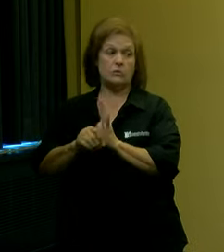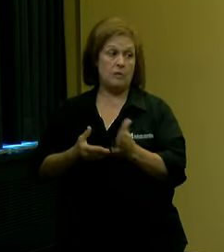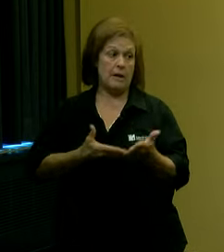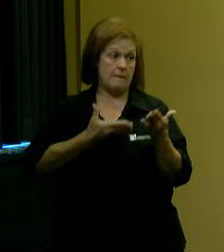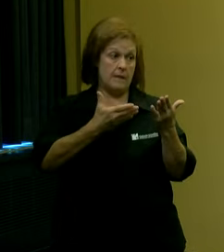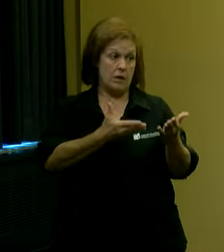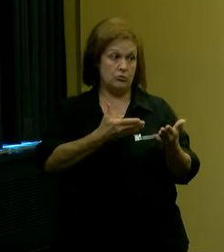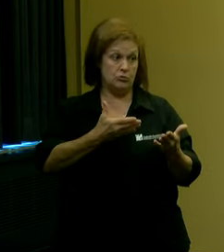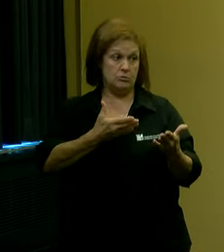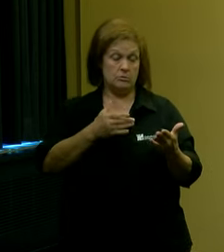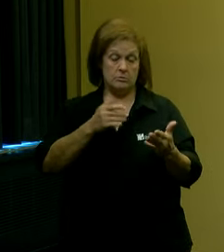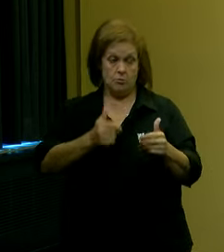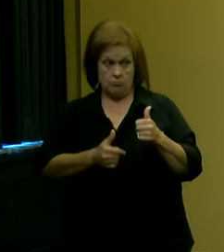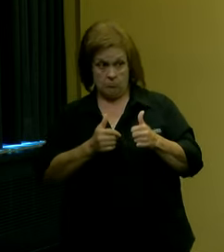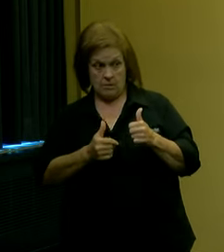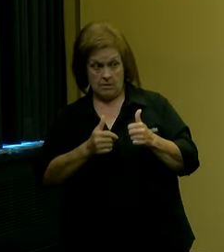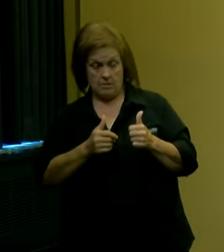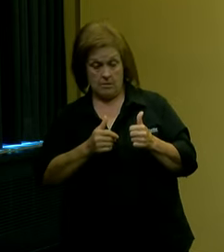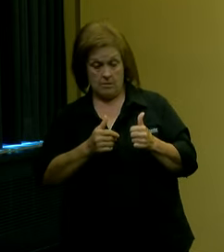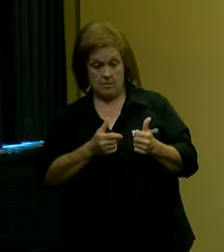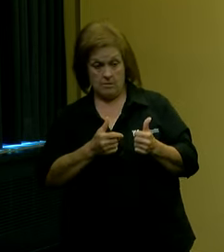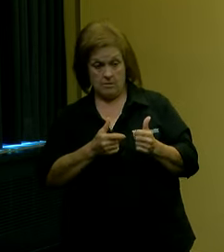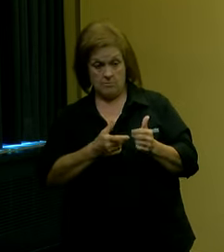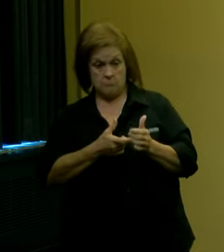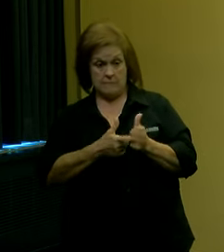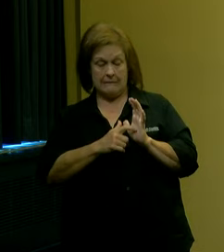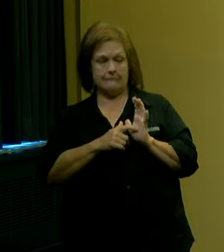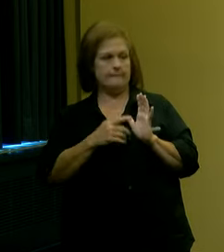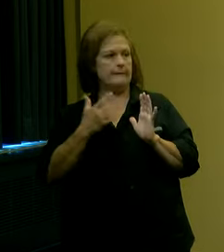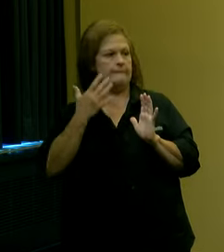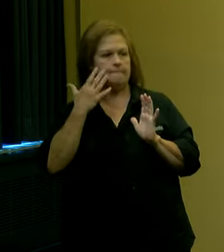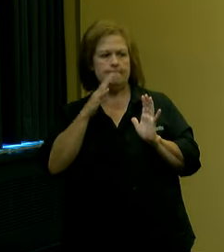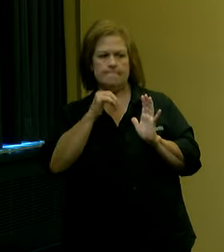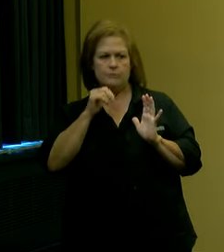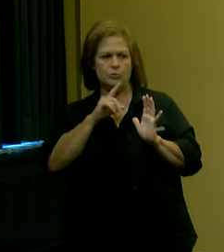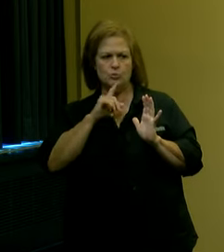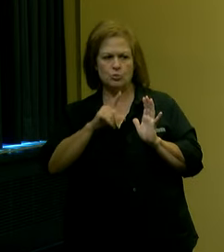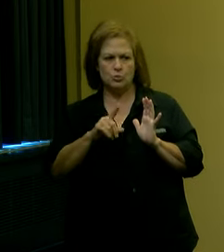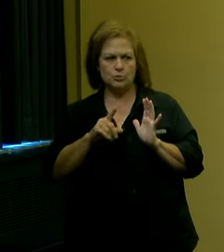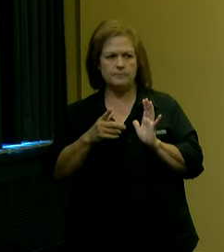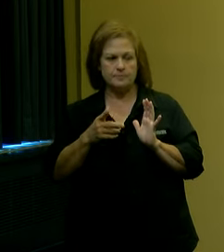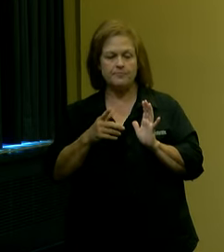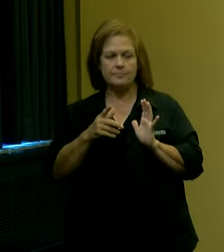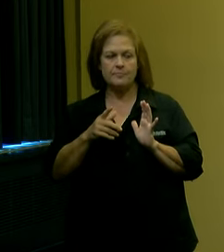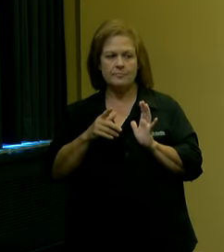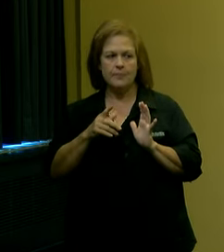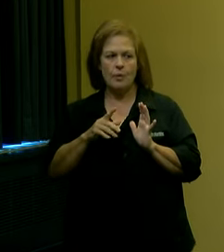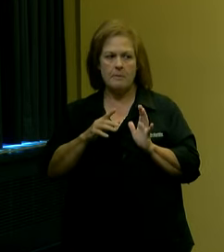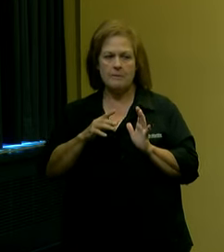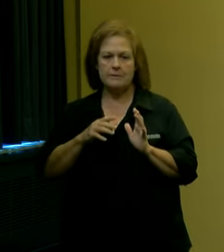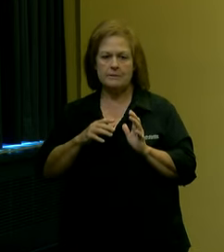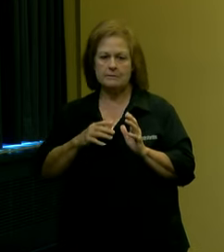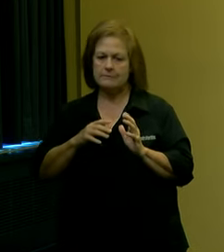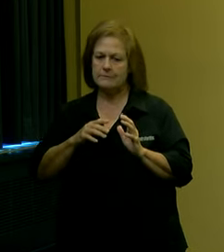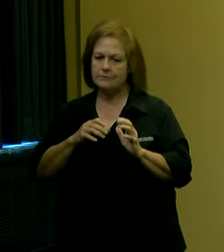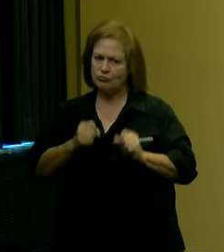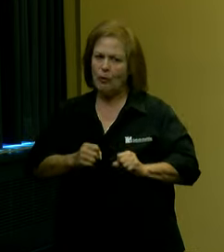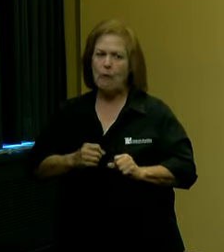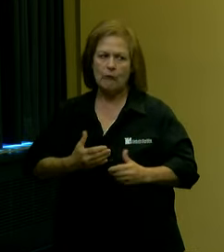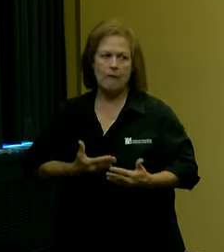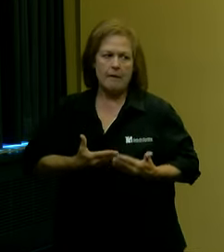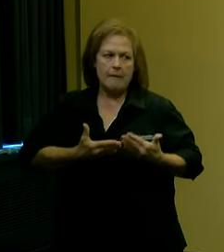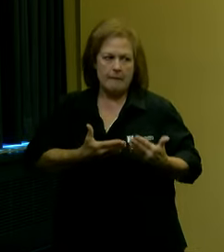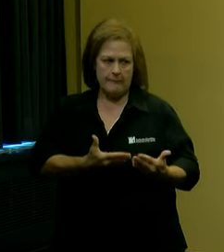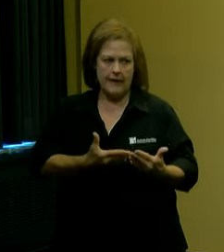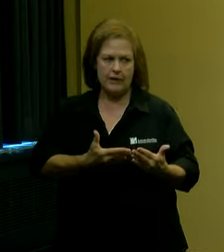recommendation. So whether it will be a mandate I'm not quite sure. That it will be the strongest recommendation, and then, you know, I'll